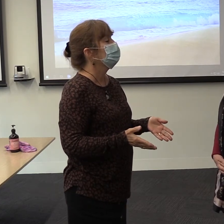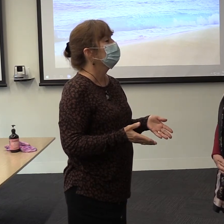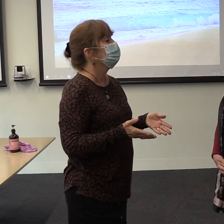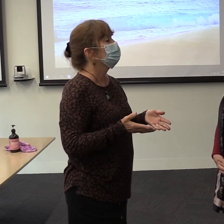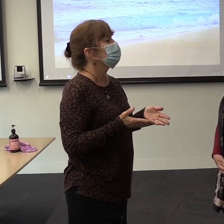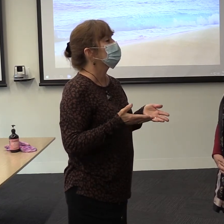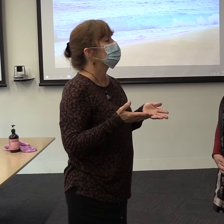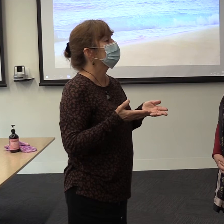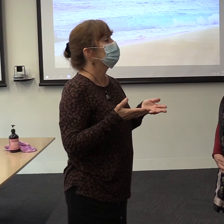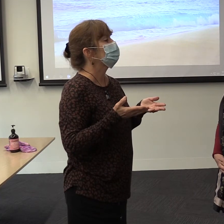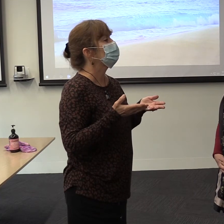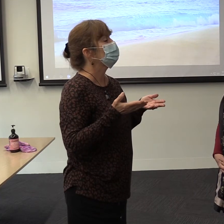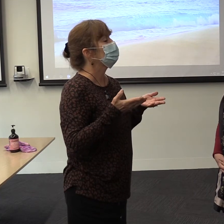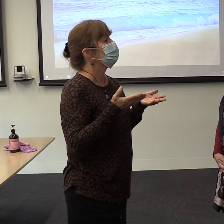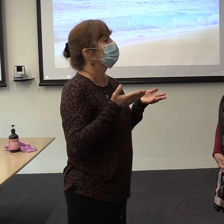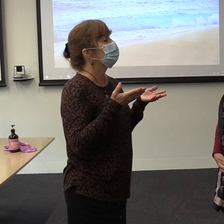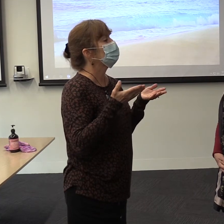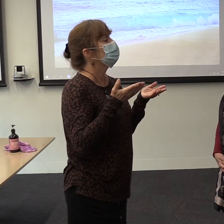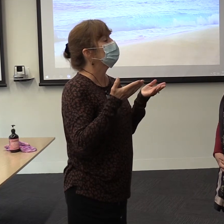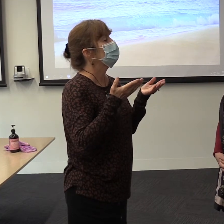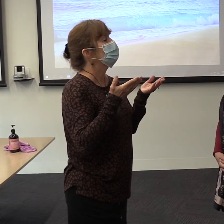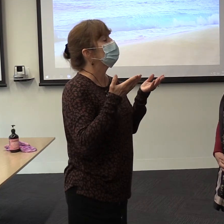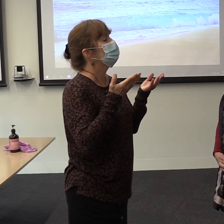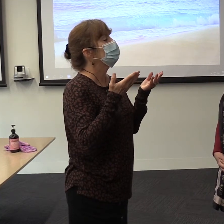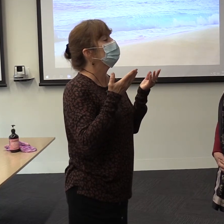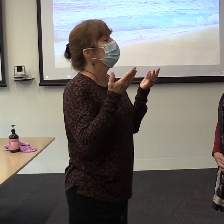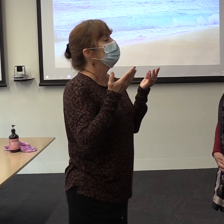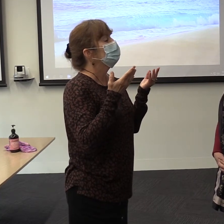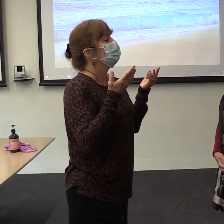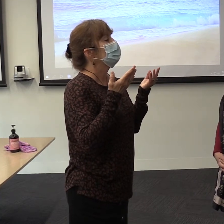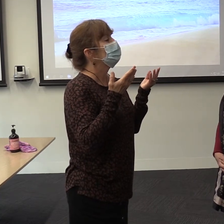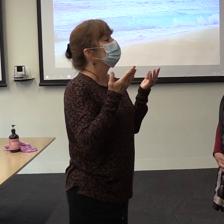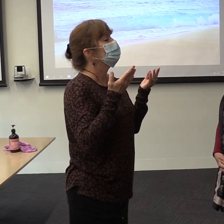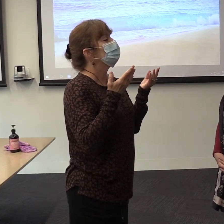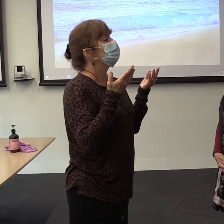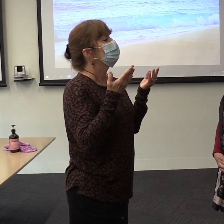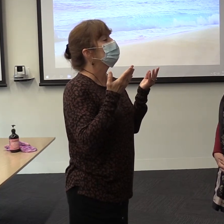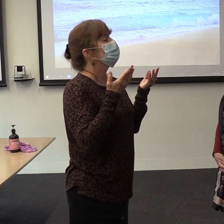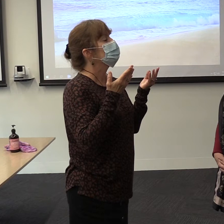in, 2, 3, 4, hold,